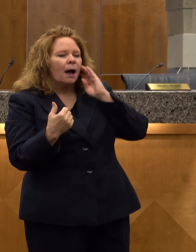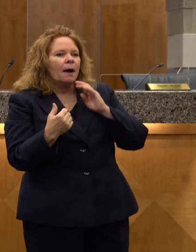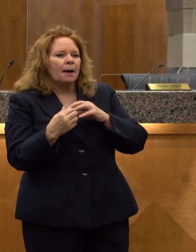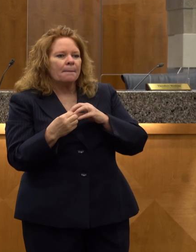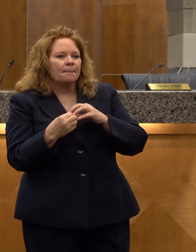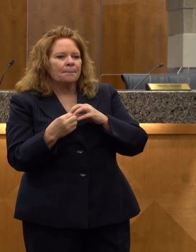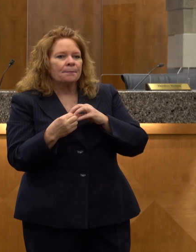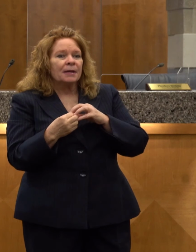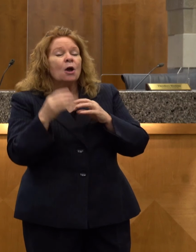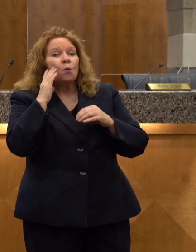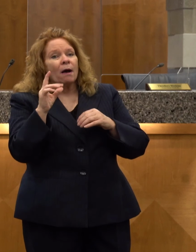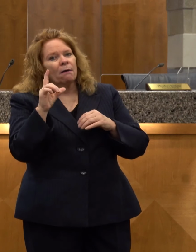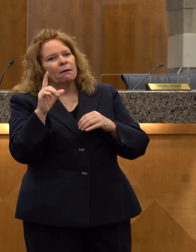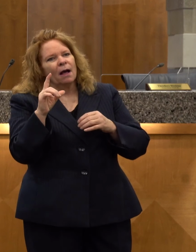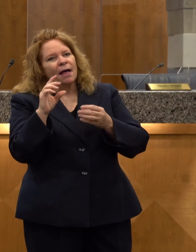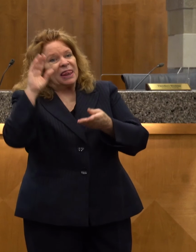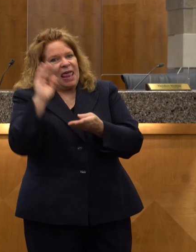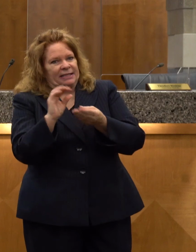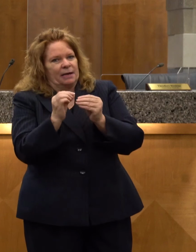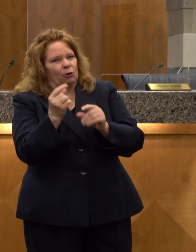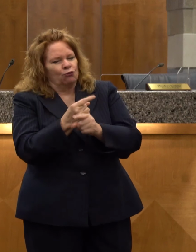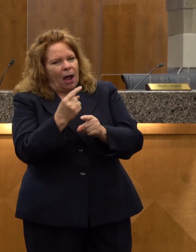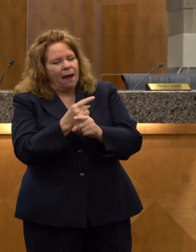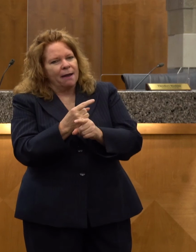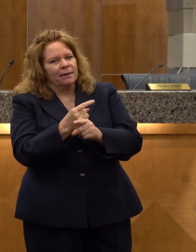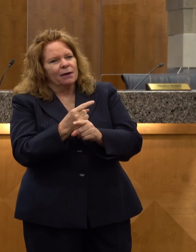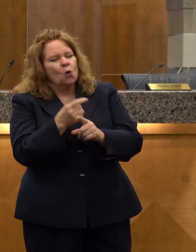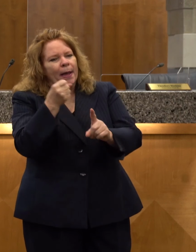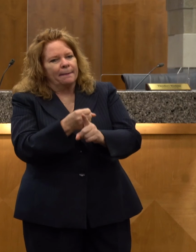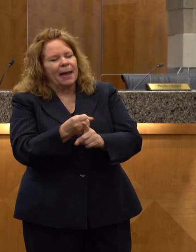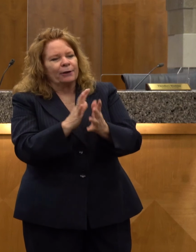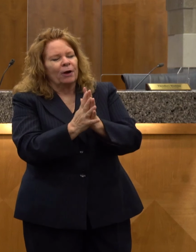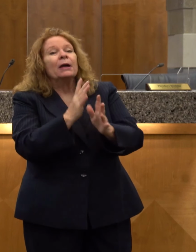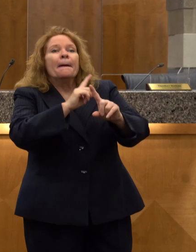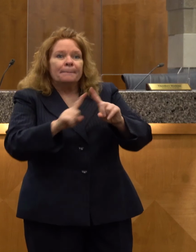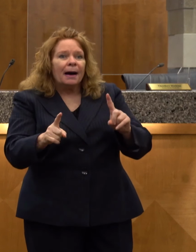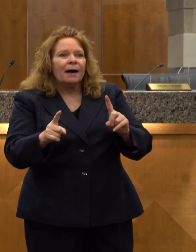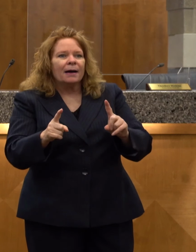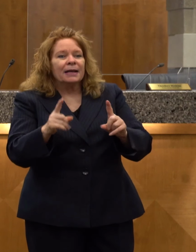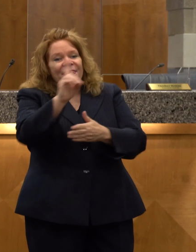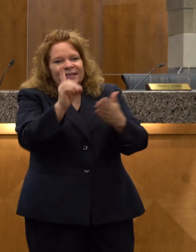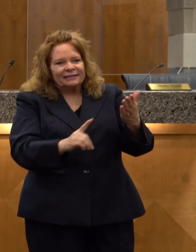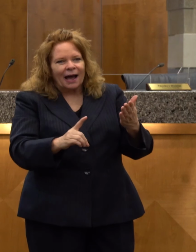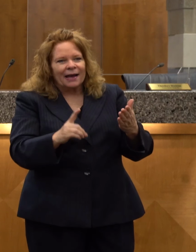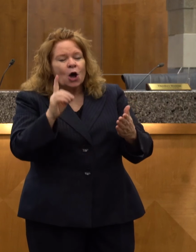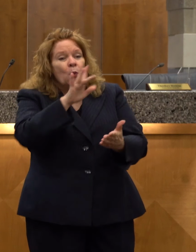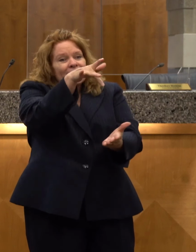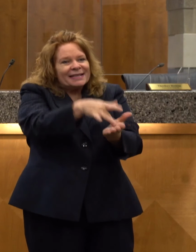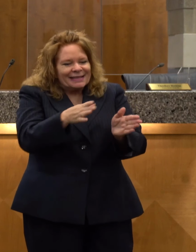Well, certainly, the lanes have an impact on traffic, but also road design does. And there'll be a center turn lane, which will make it much